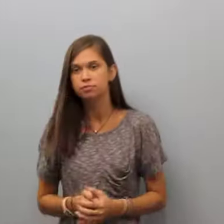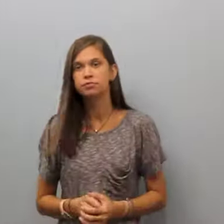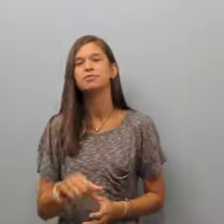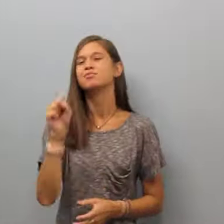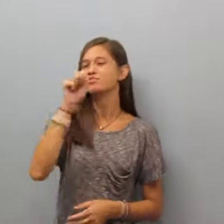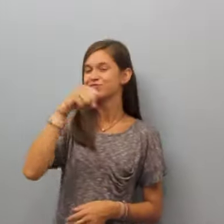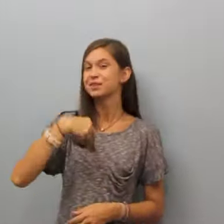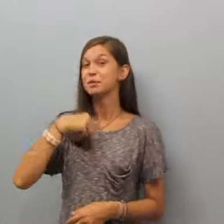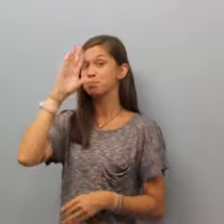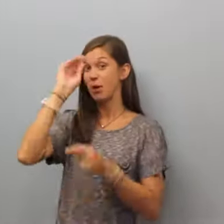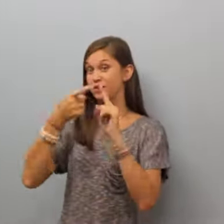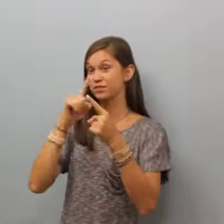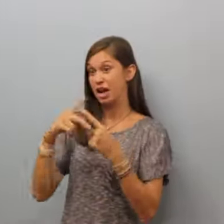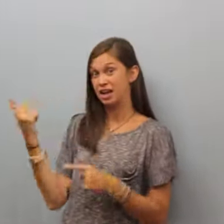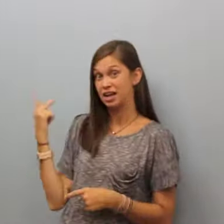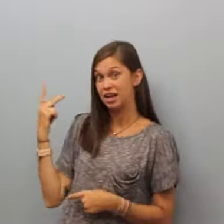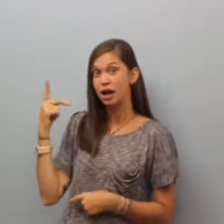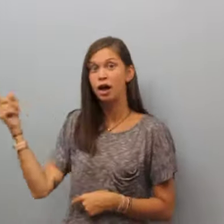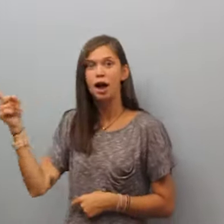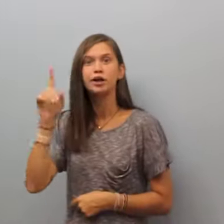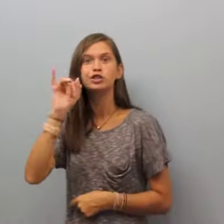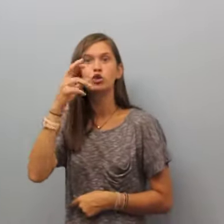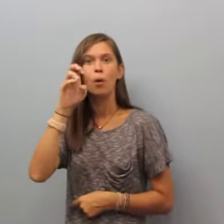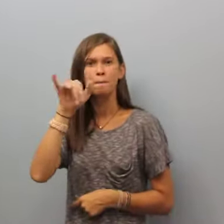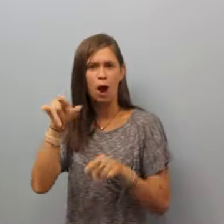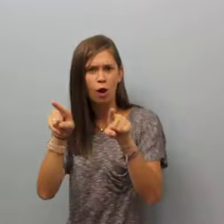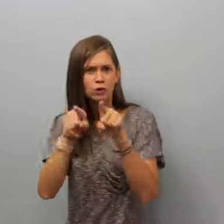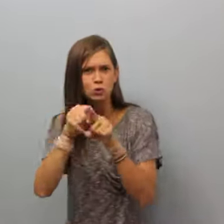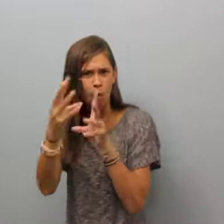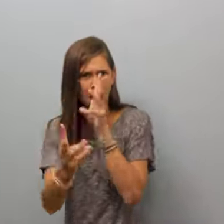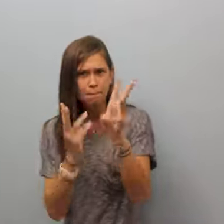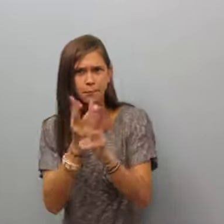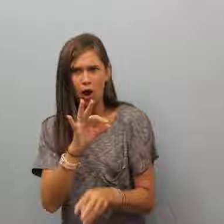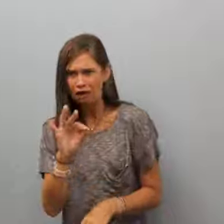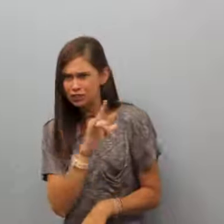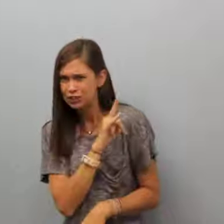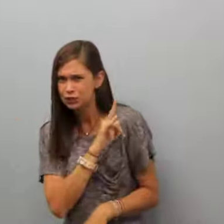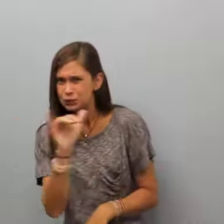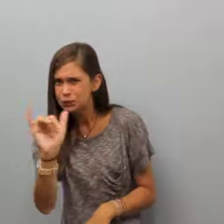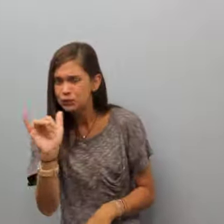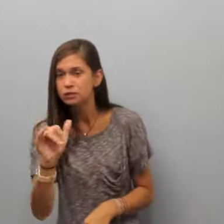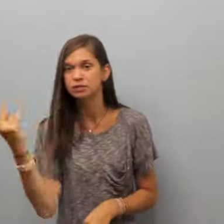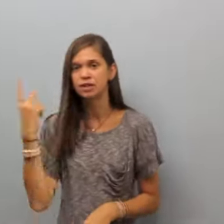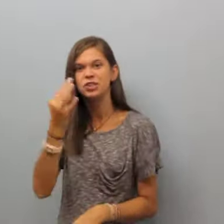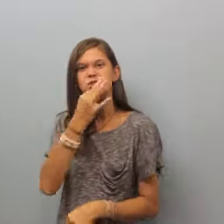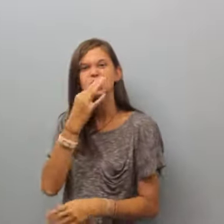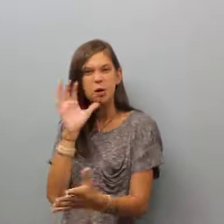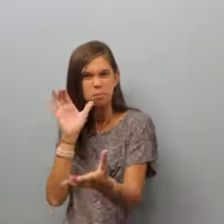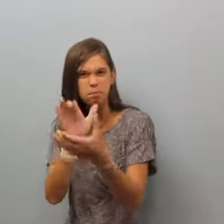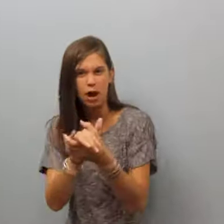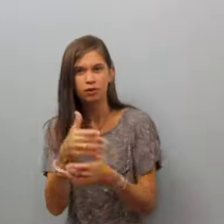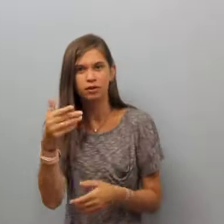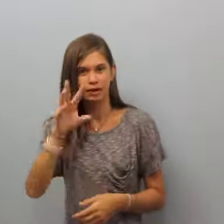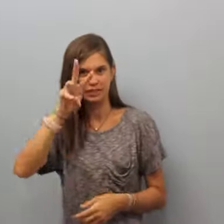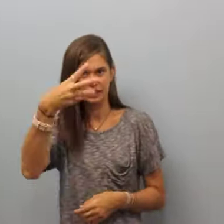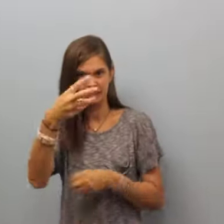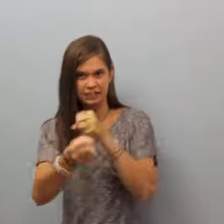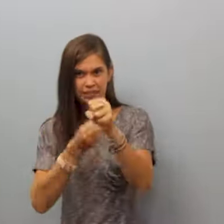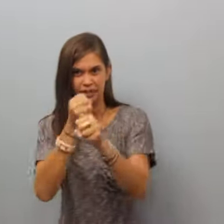to other people who have similar needs. I asked her about family, and she said, well, yes, I'm